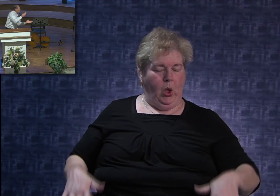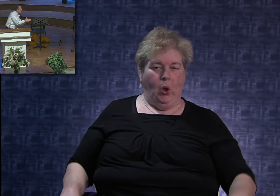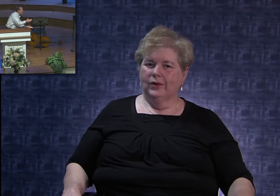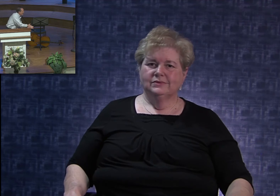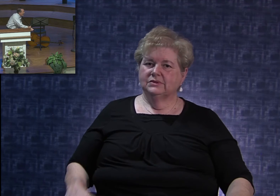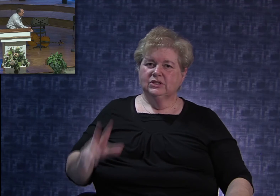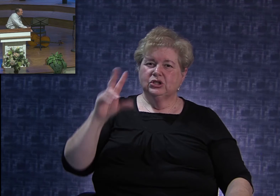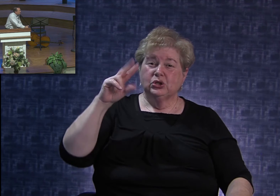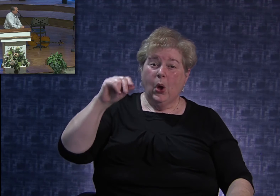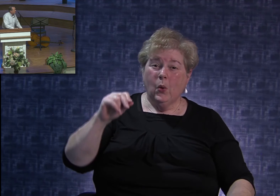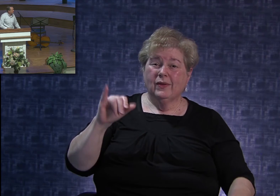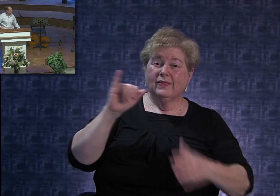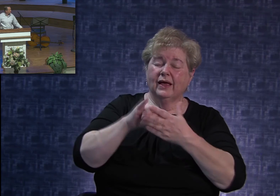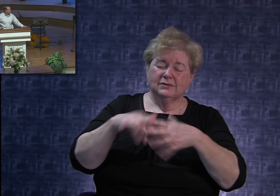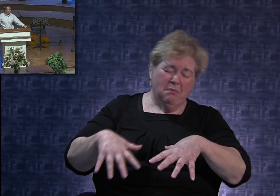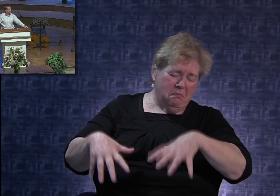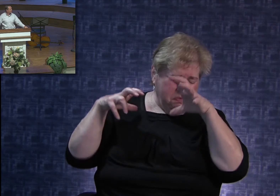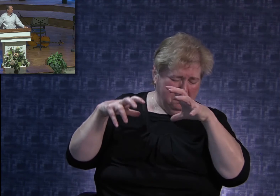on your face.